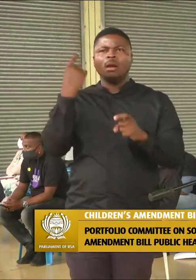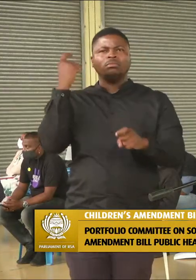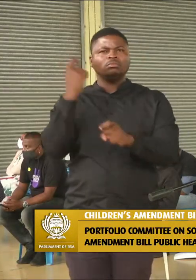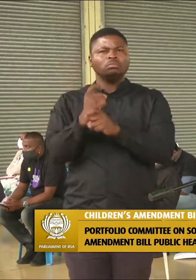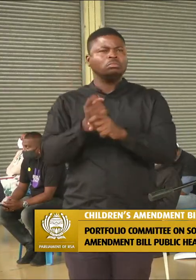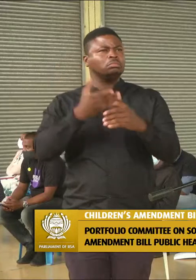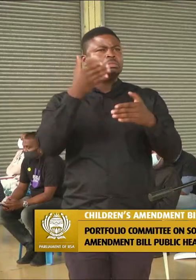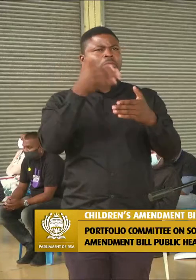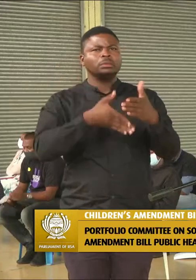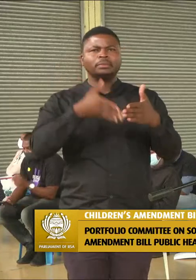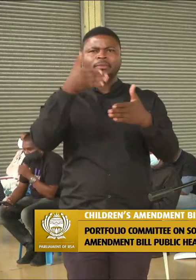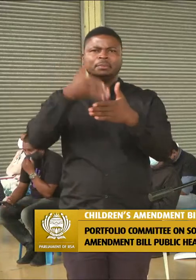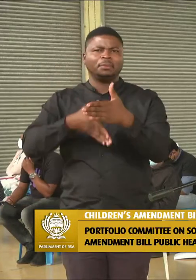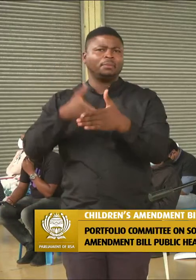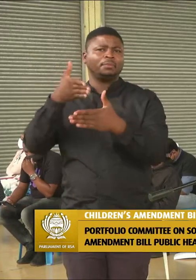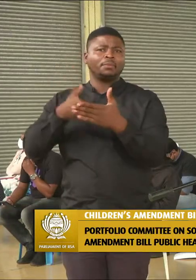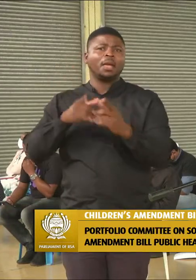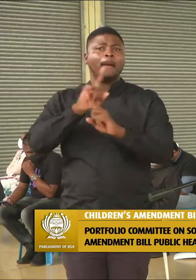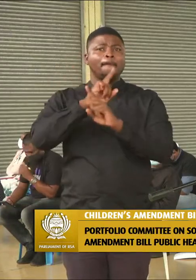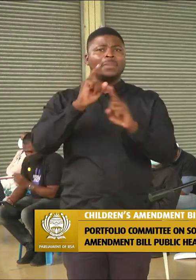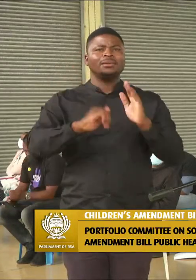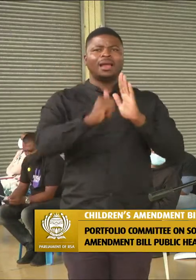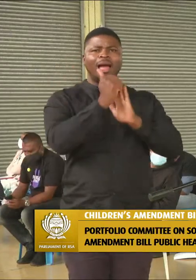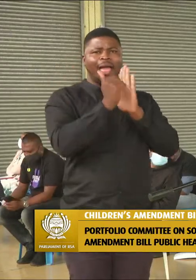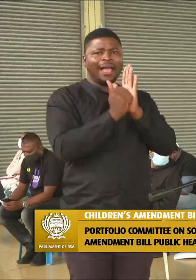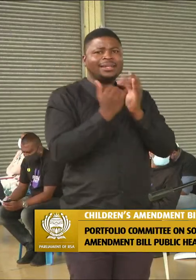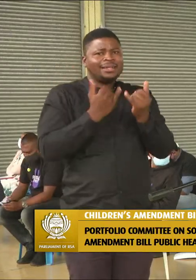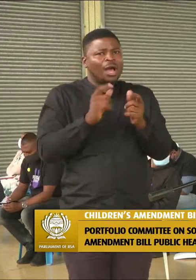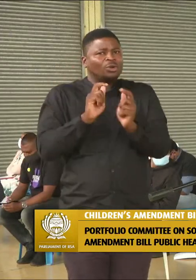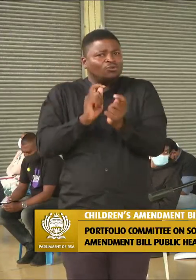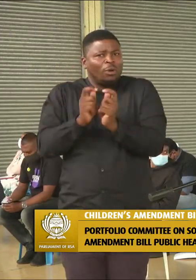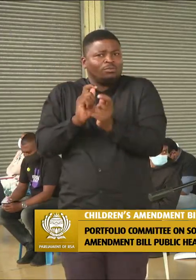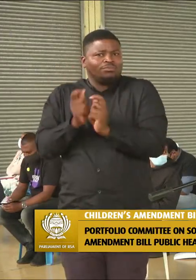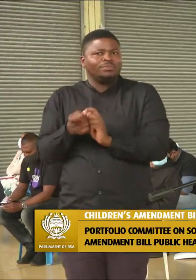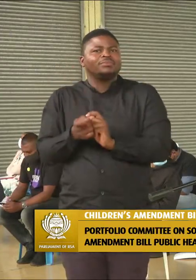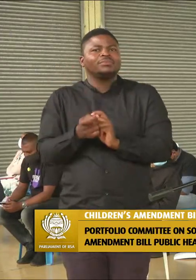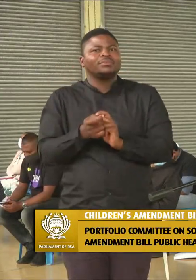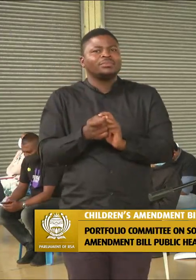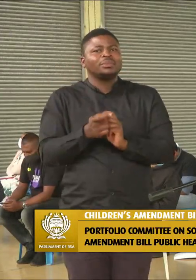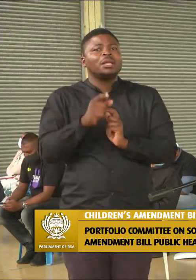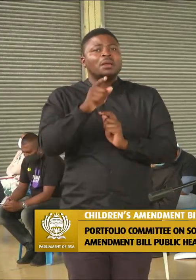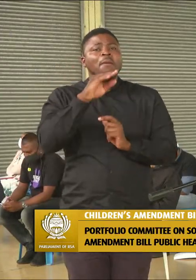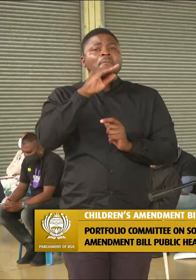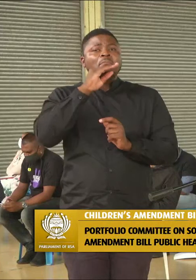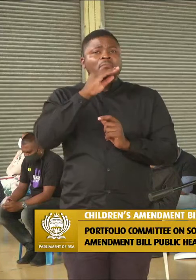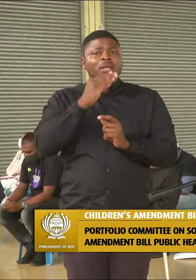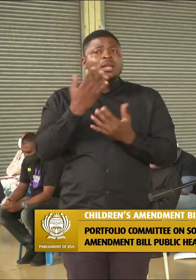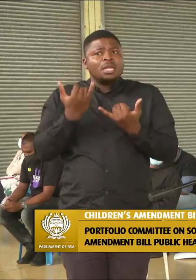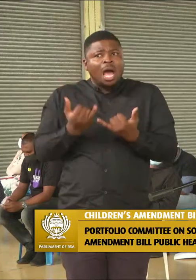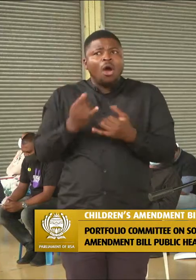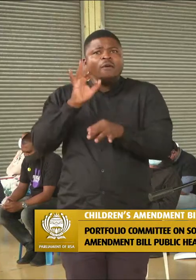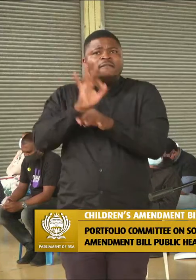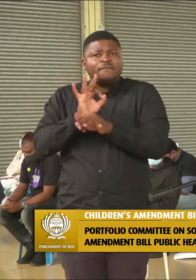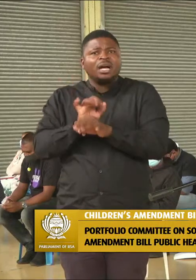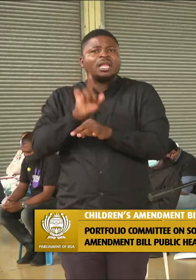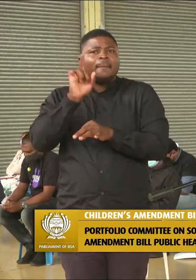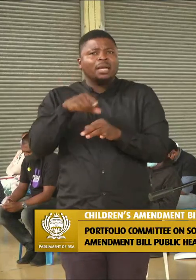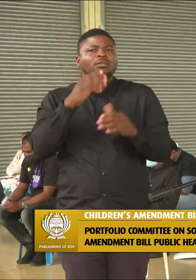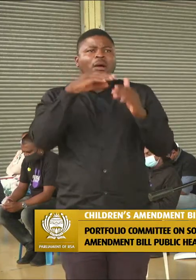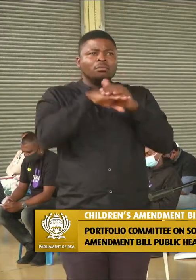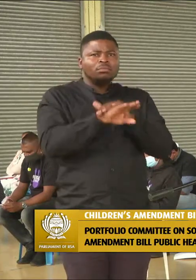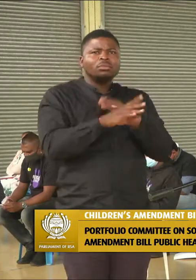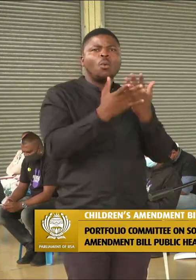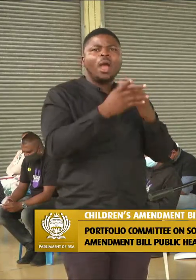a child. Ngoba makanjalo kusuke fanele ukuthi ubaba hamba ayokwenza i-DNA test, so uthola ukuthi